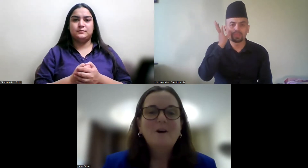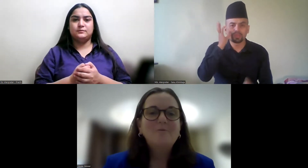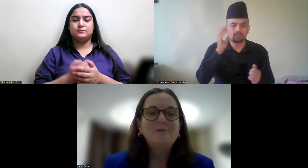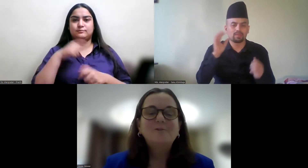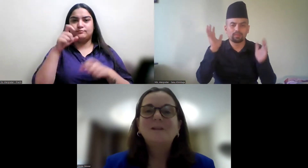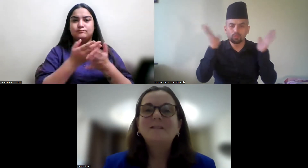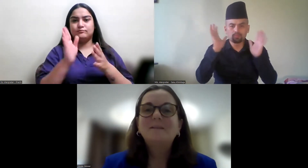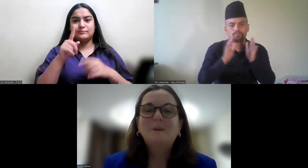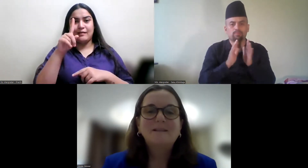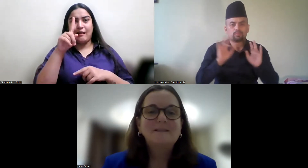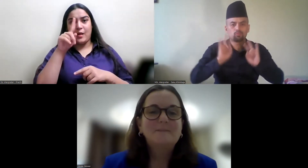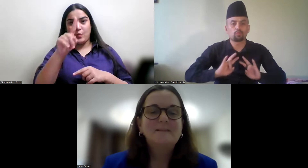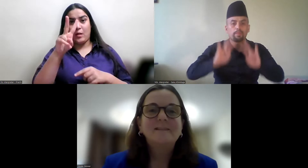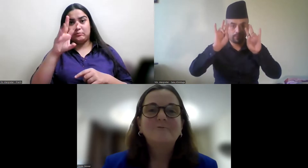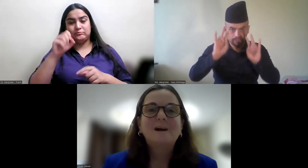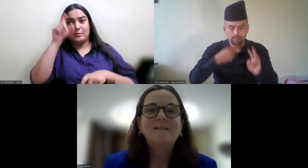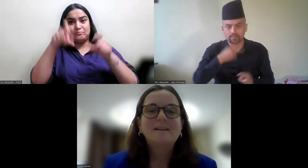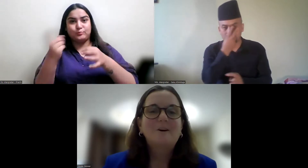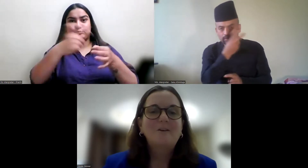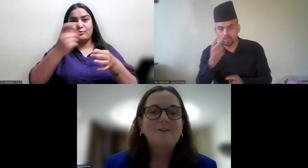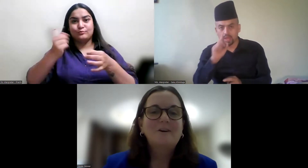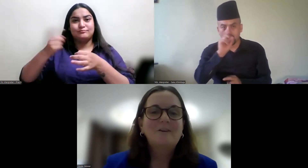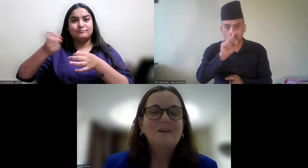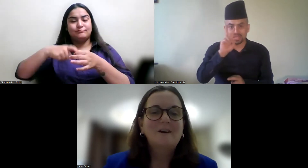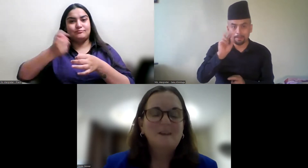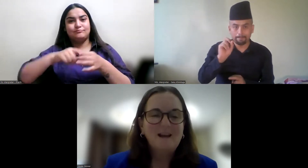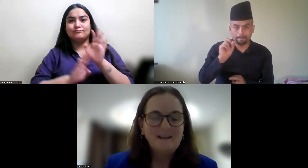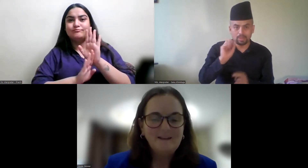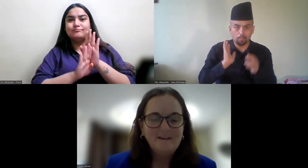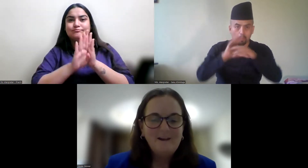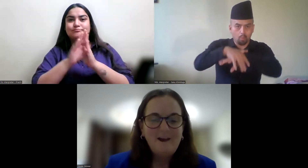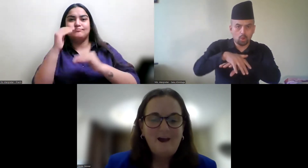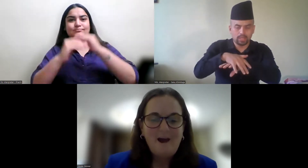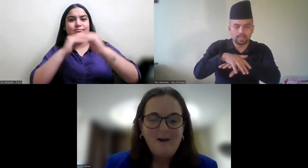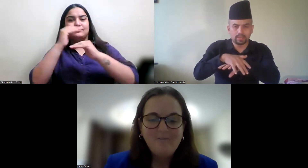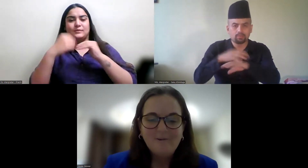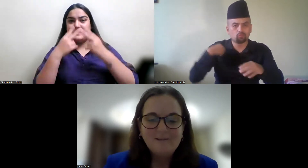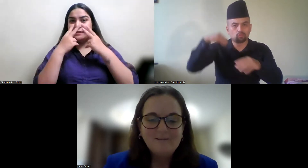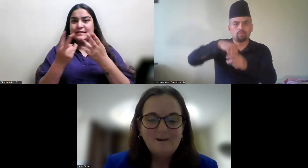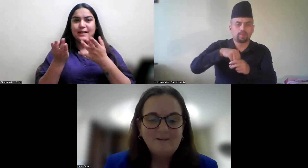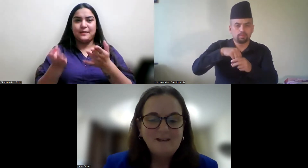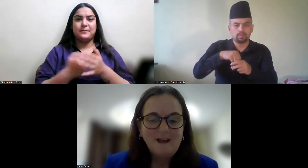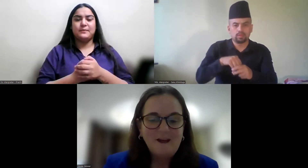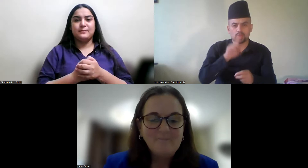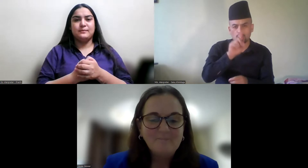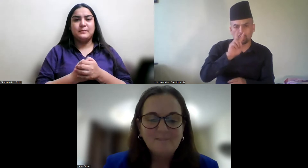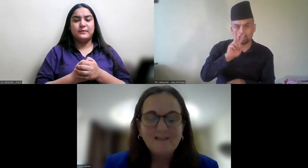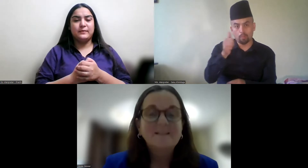have 120 participants and rising online here for this